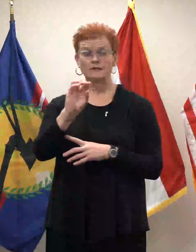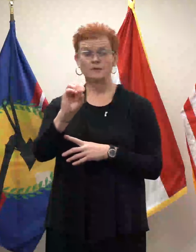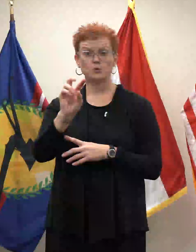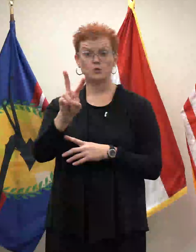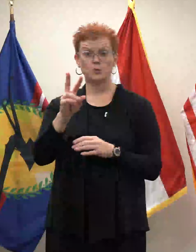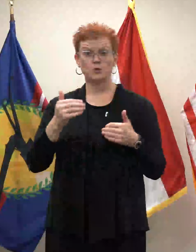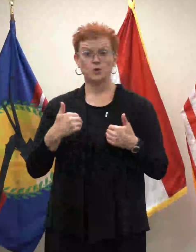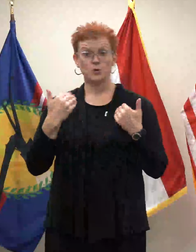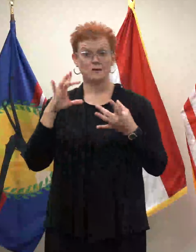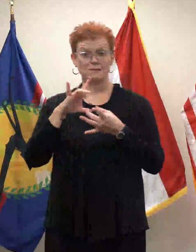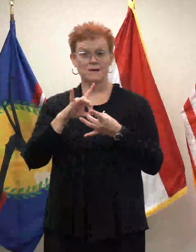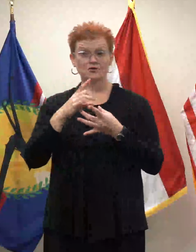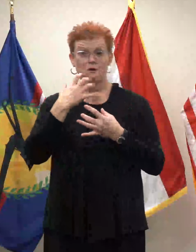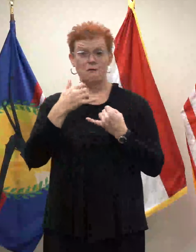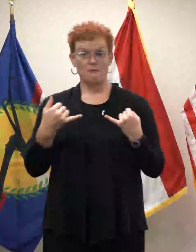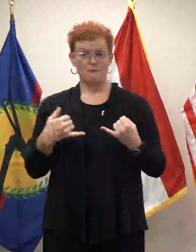314-819-8802.